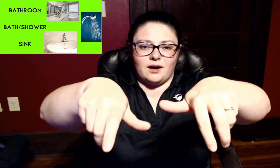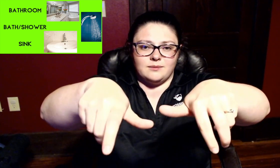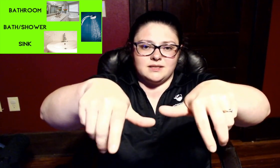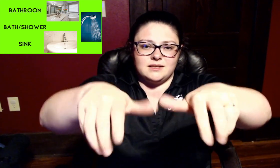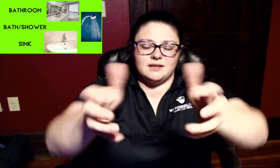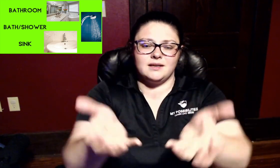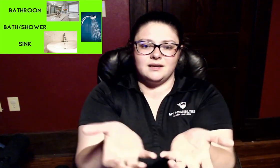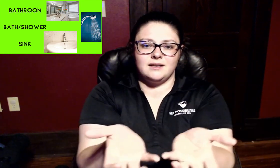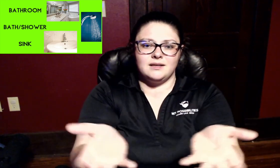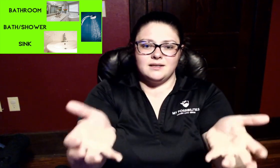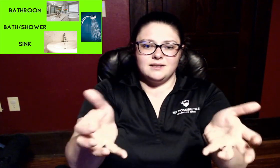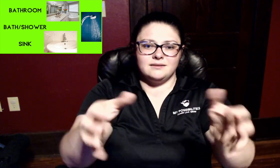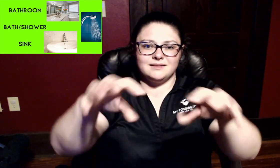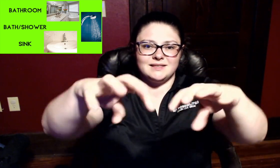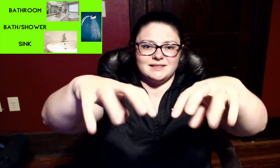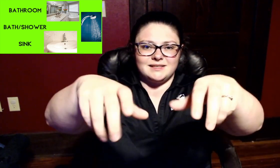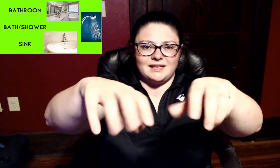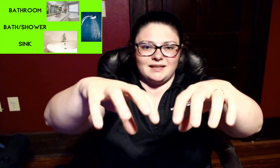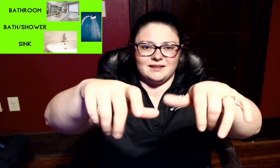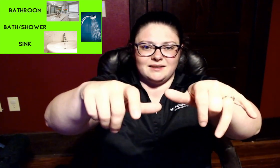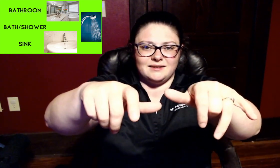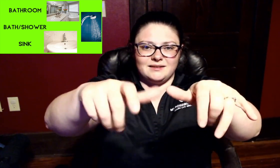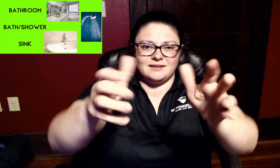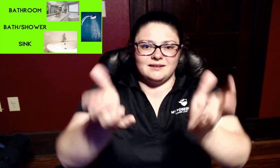knobs. Sink.